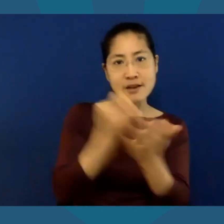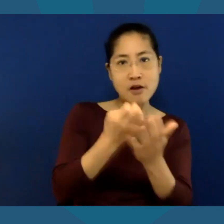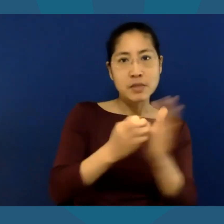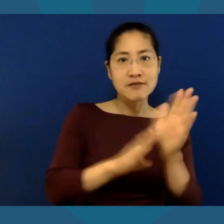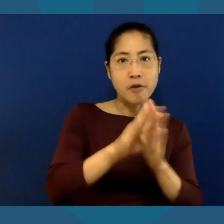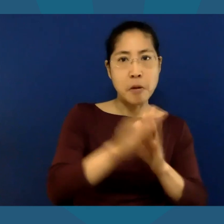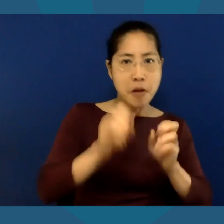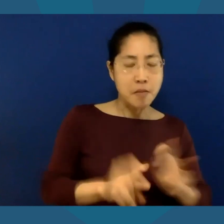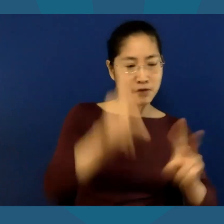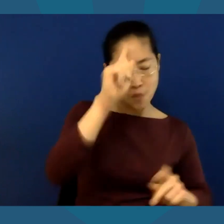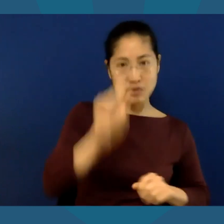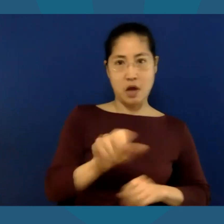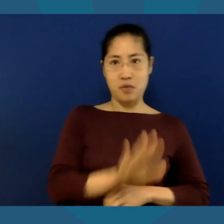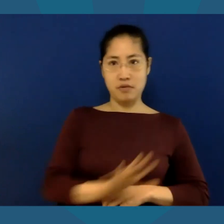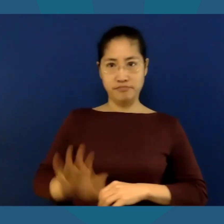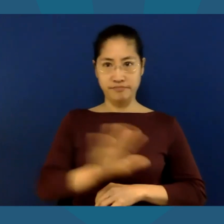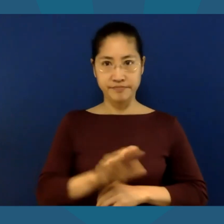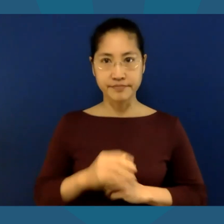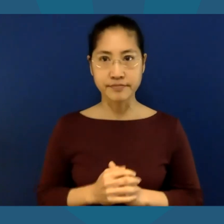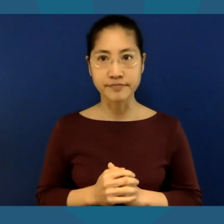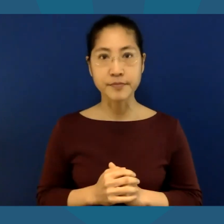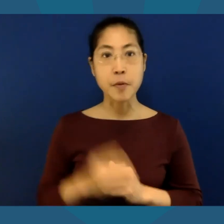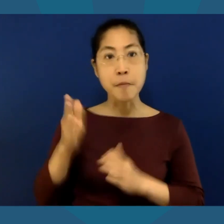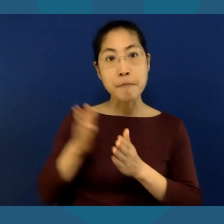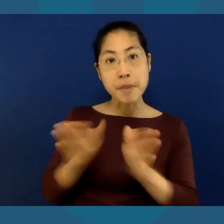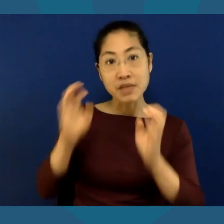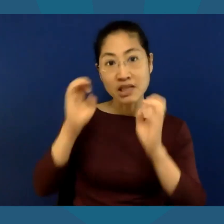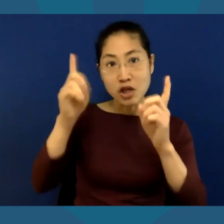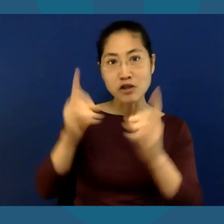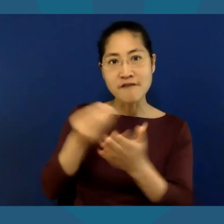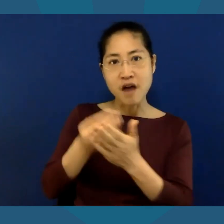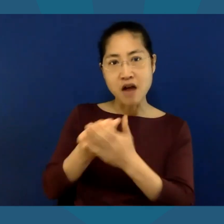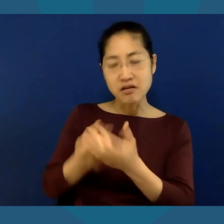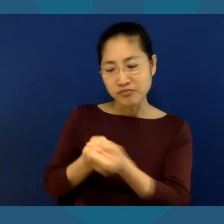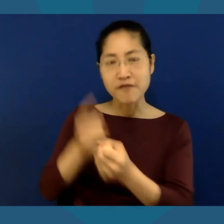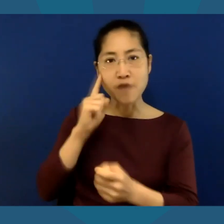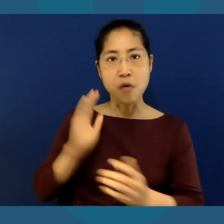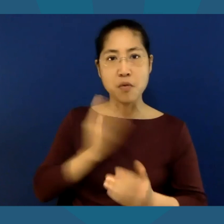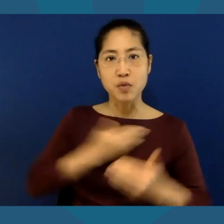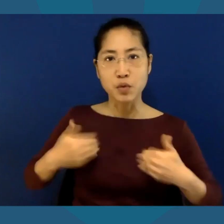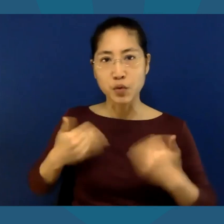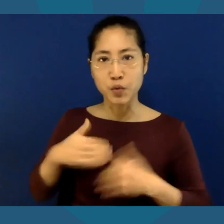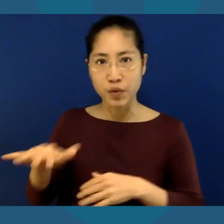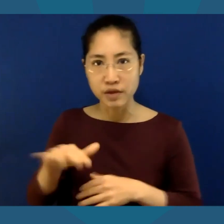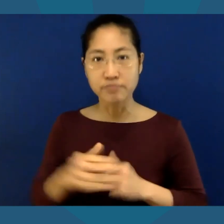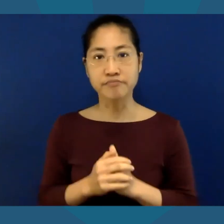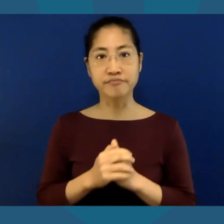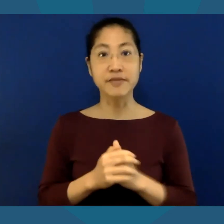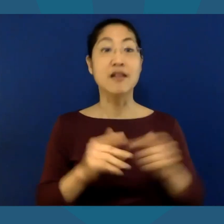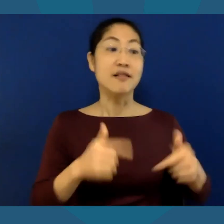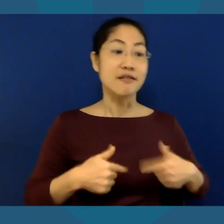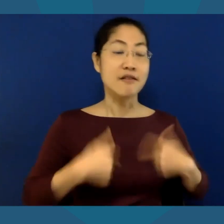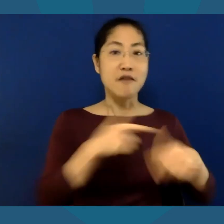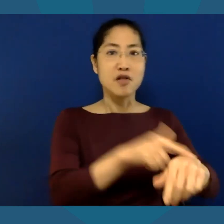aggressively advocate for innovative economic development opportunities for their Southern Arizona, public